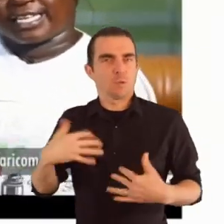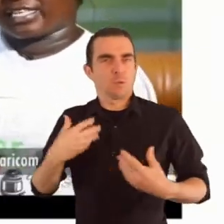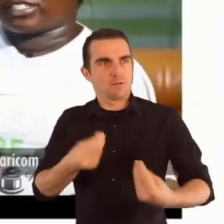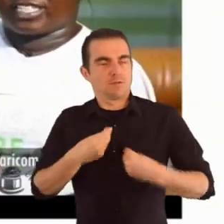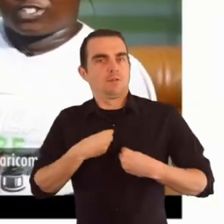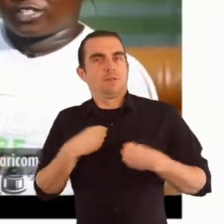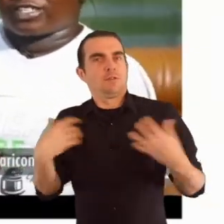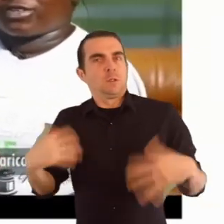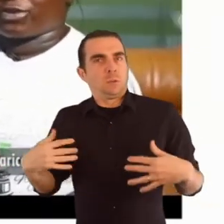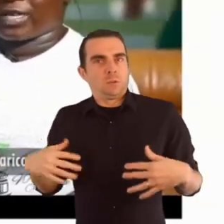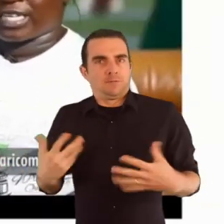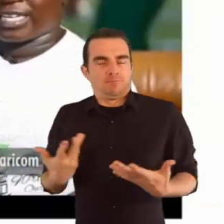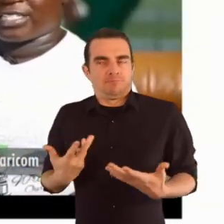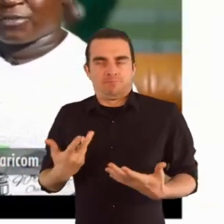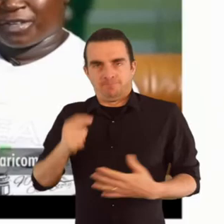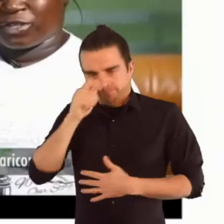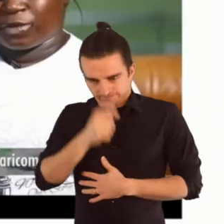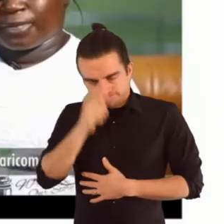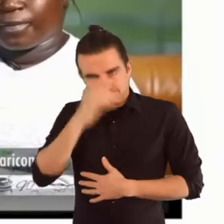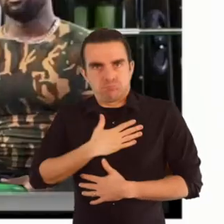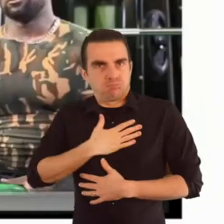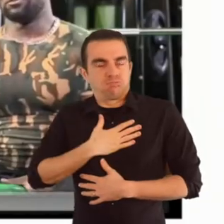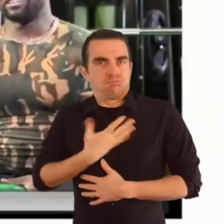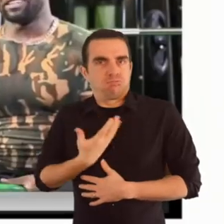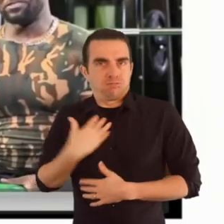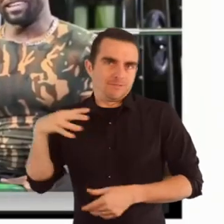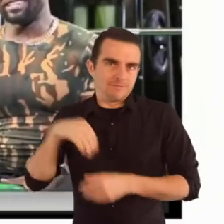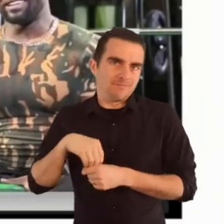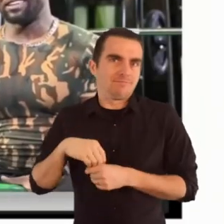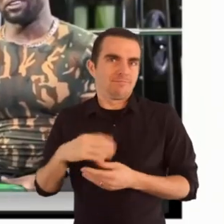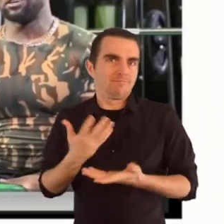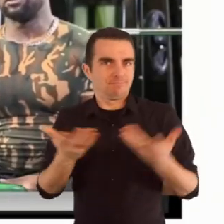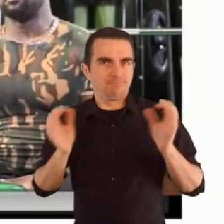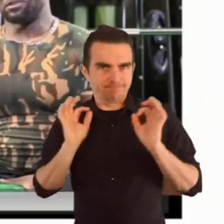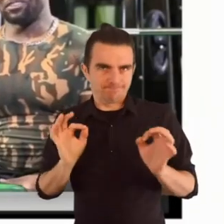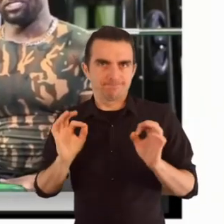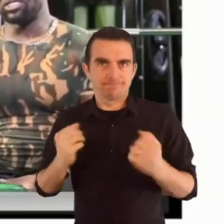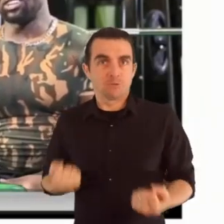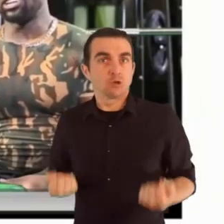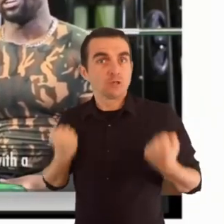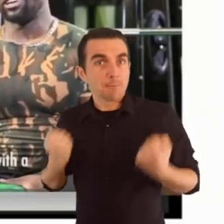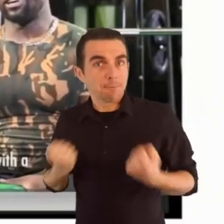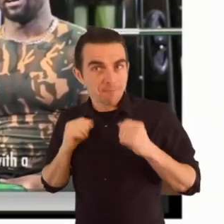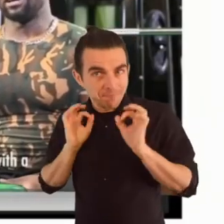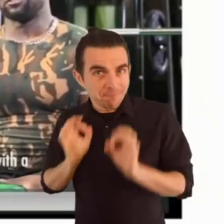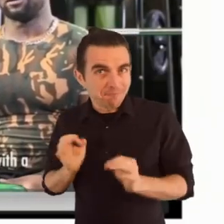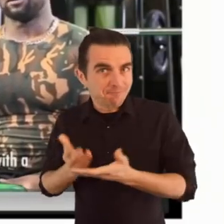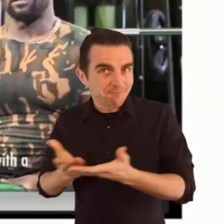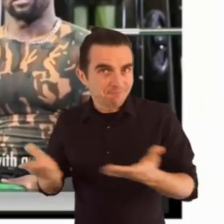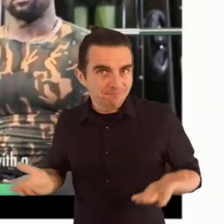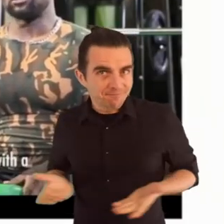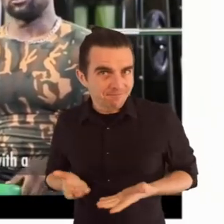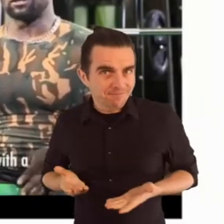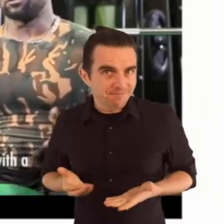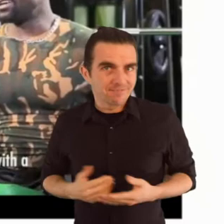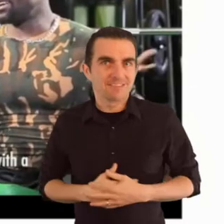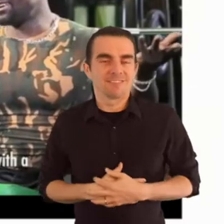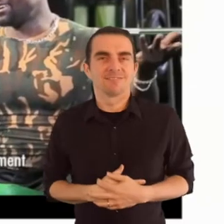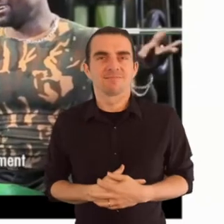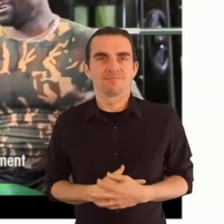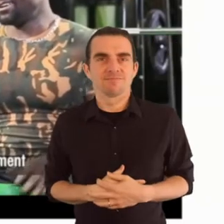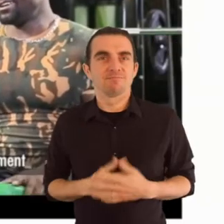and I really enjoy working at Safaricom. We feel gifted, privileged, and for the company especially to come with